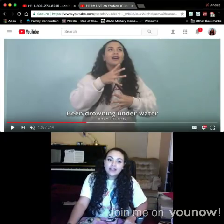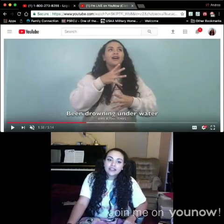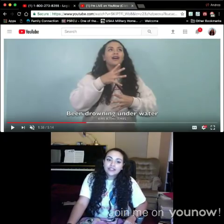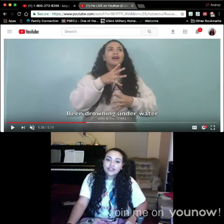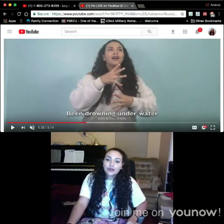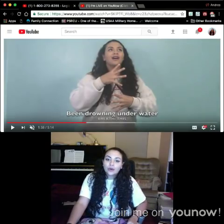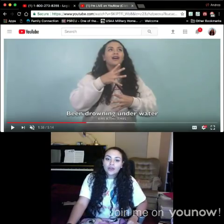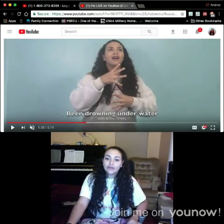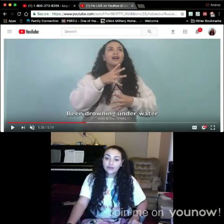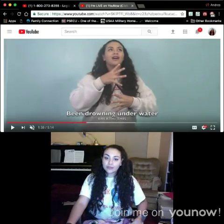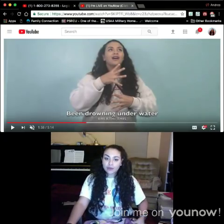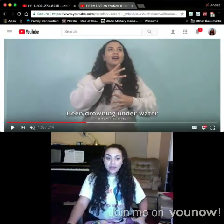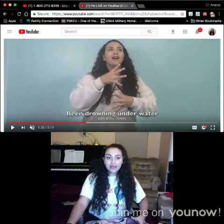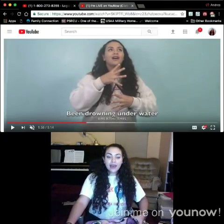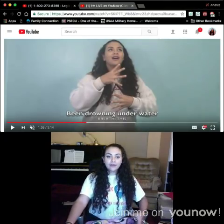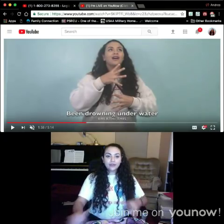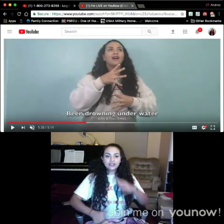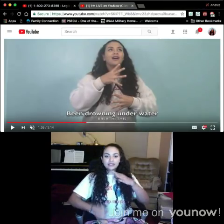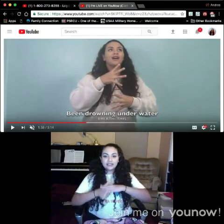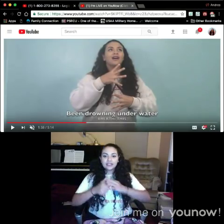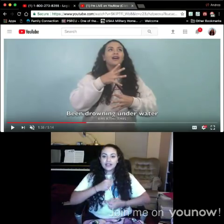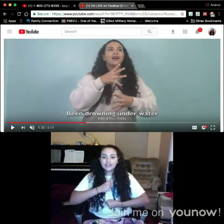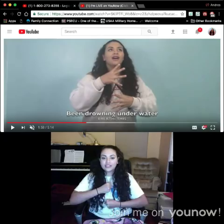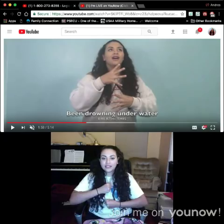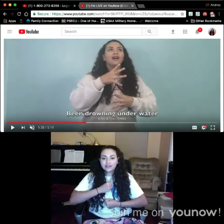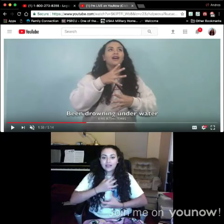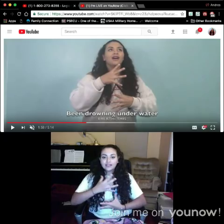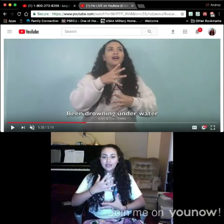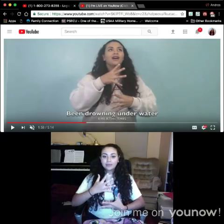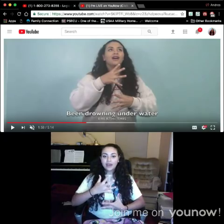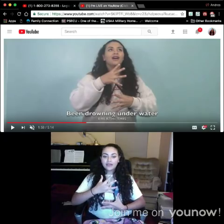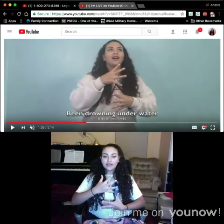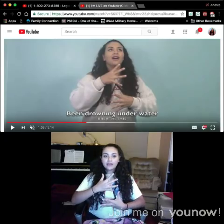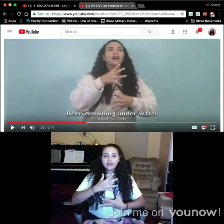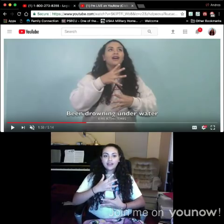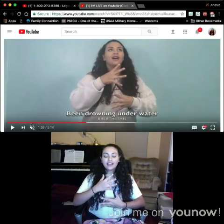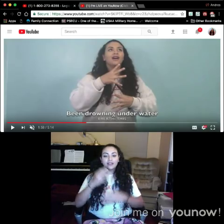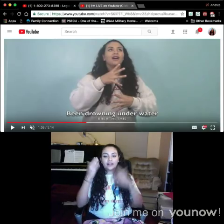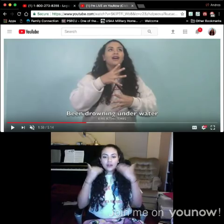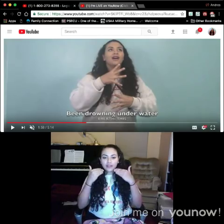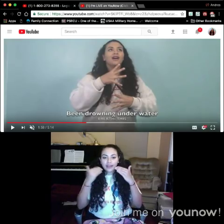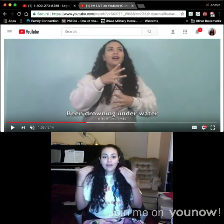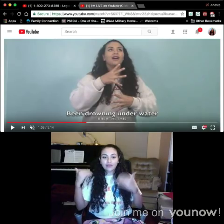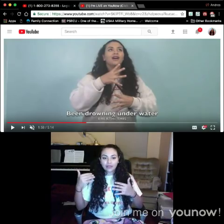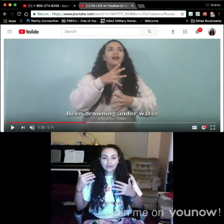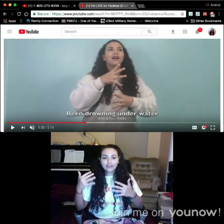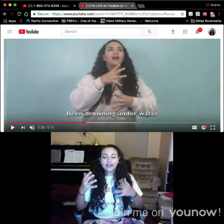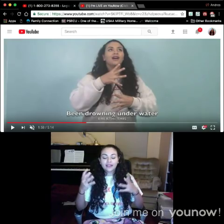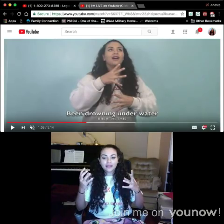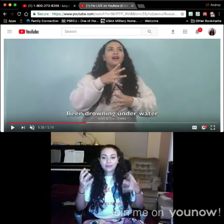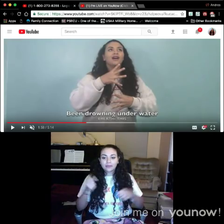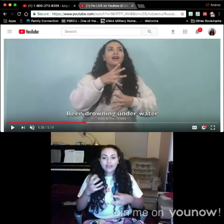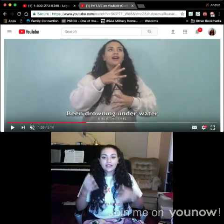And then to show the first breath afterwards, I sign breath, and then I look like I'm relieved,